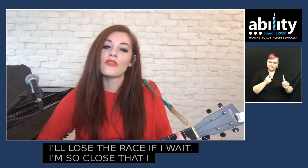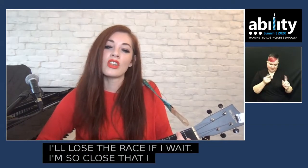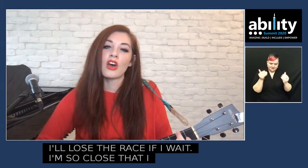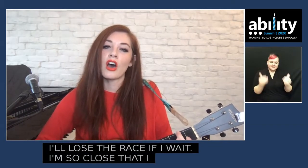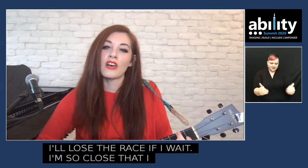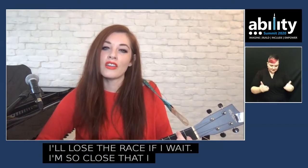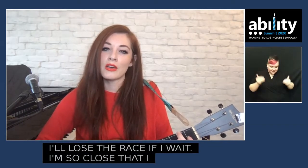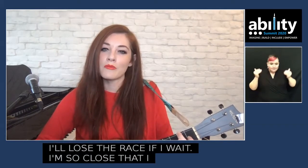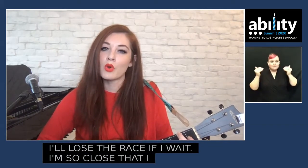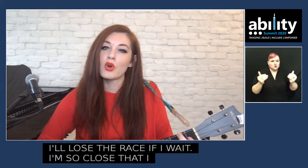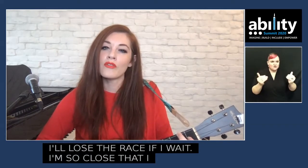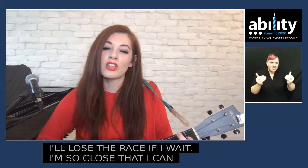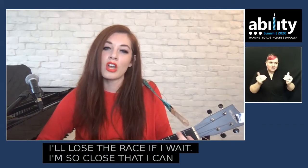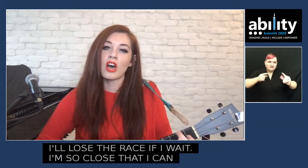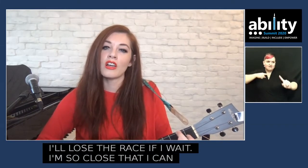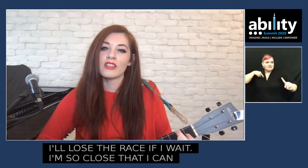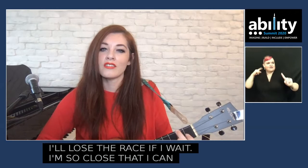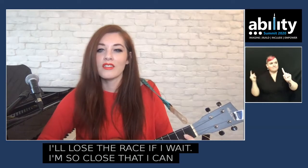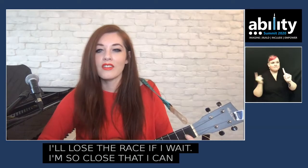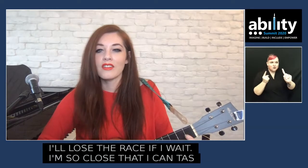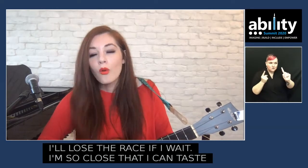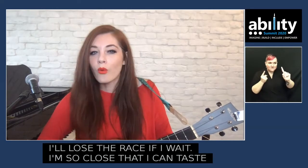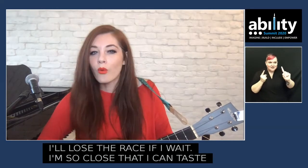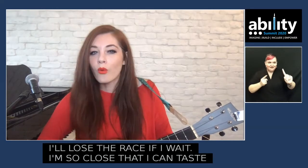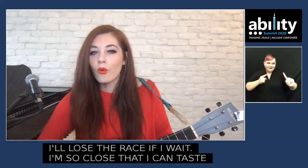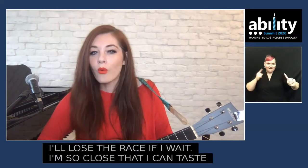I'm moving on.